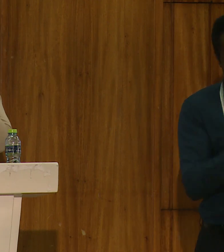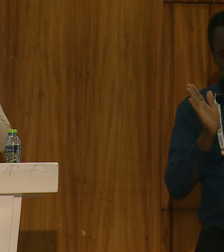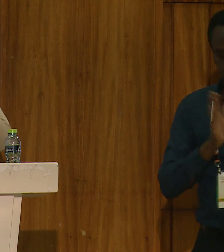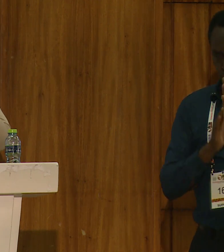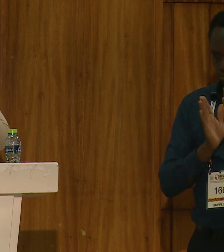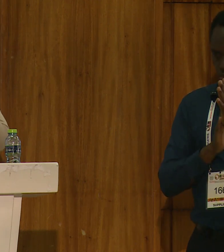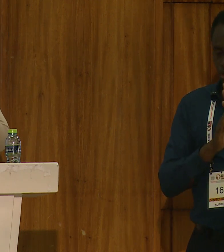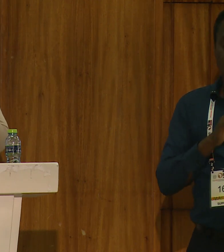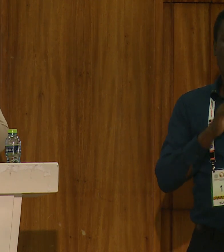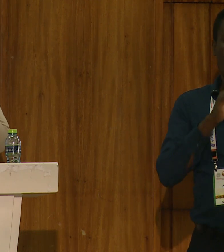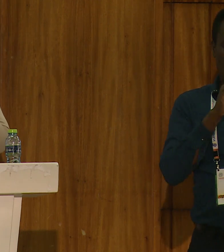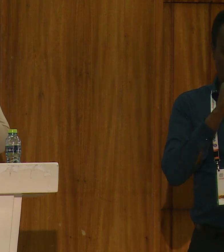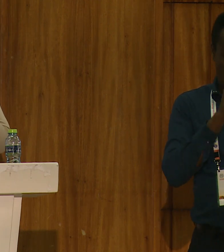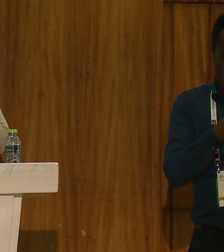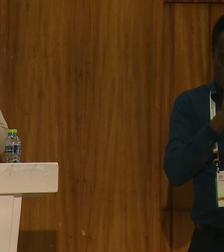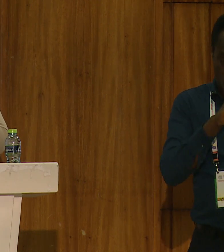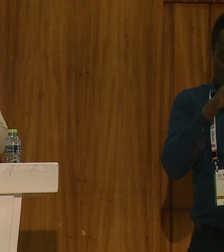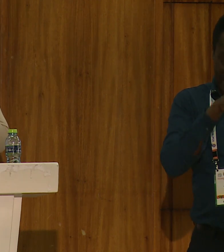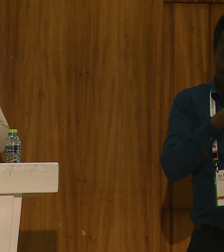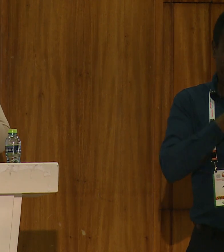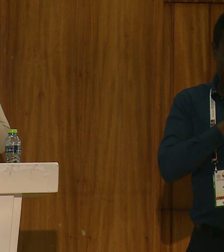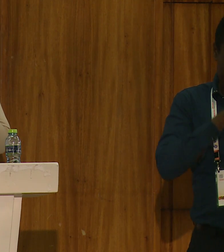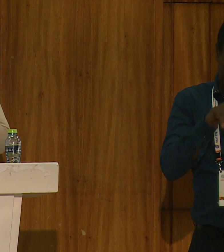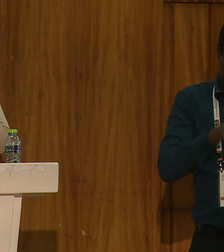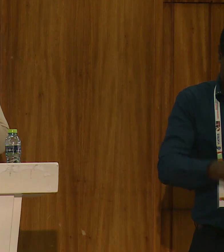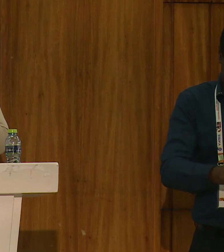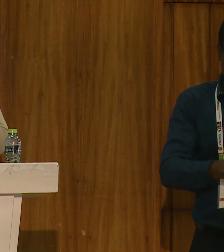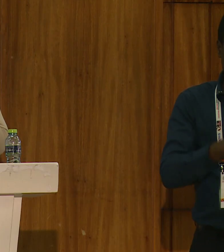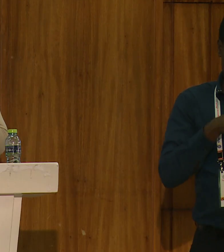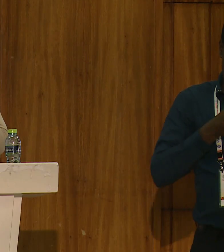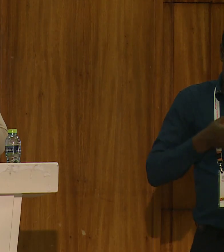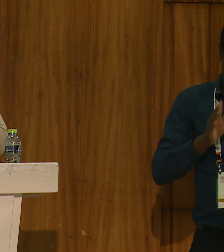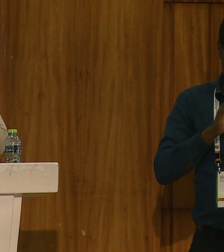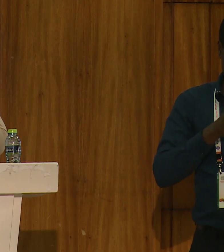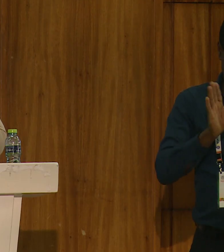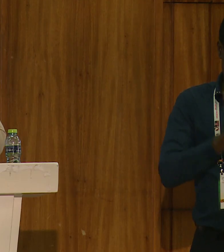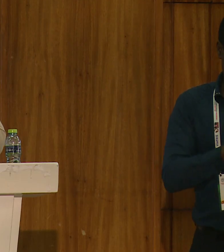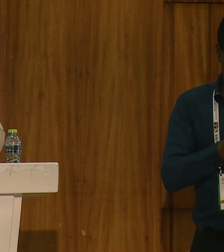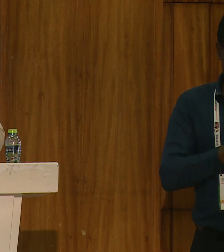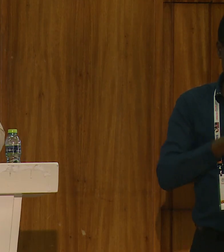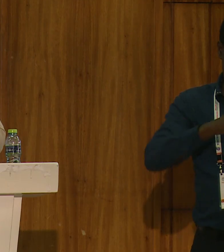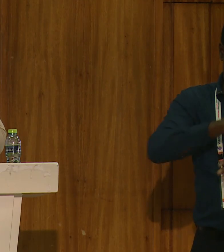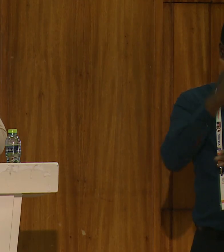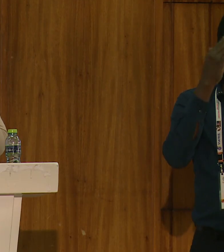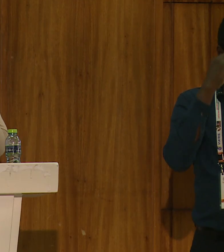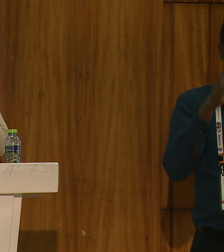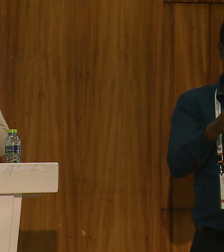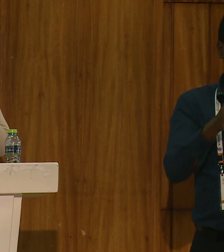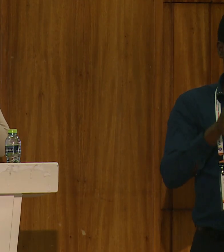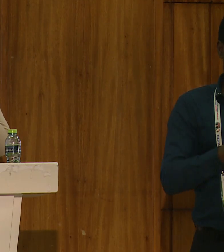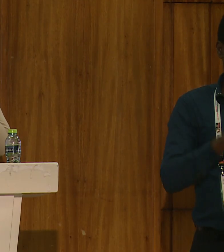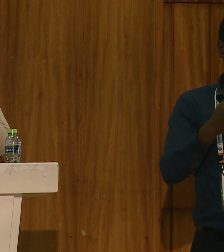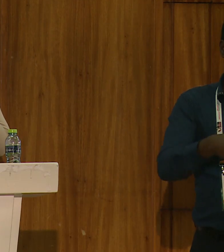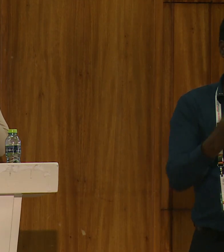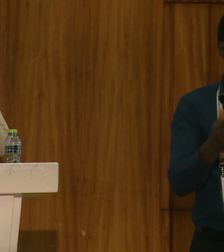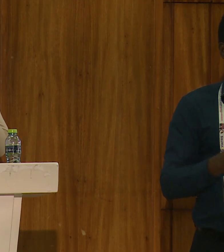even during the pregnancy, if she wants to be in school, we can facilitate that for her. And then the global